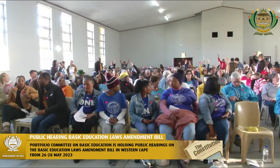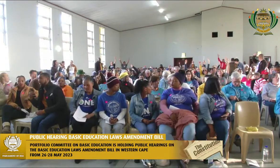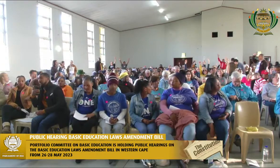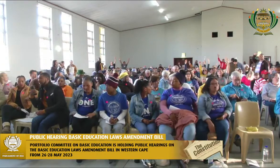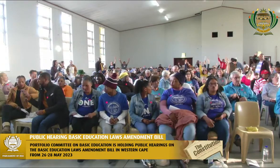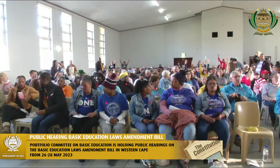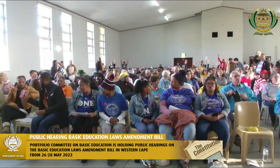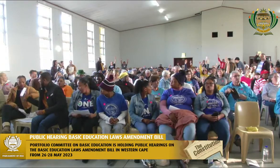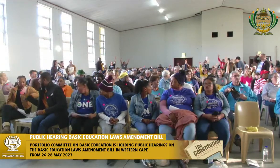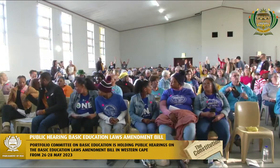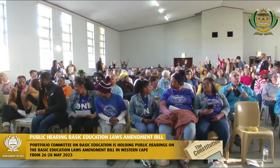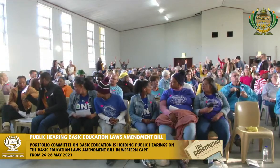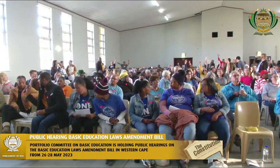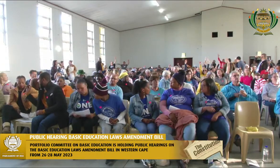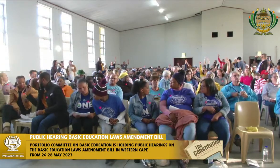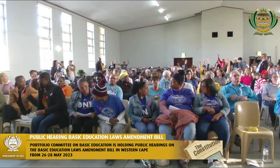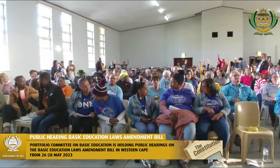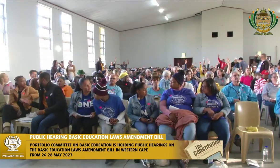I'm coming.